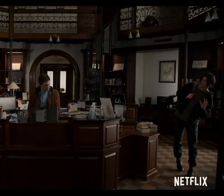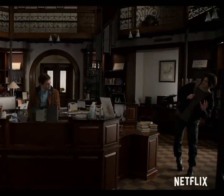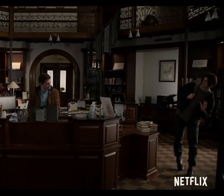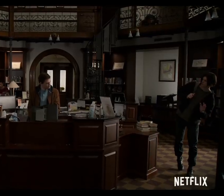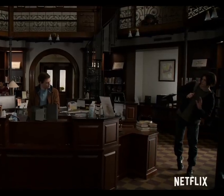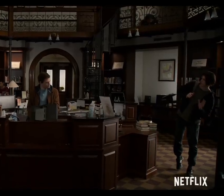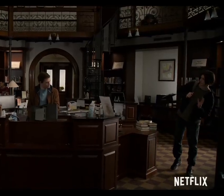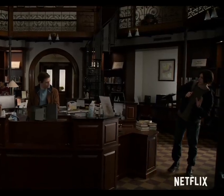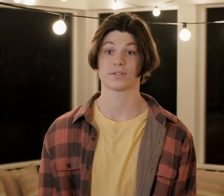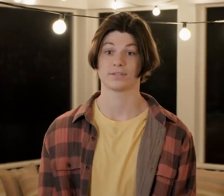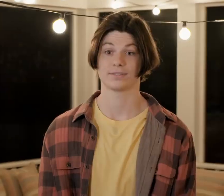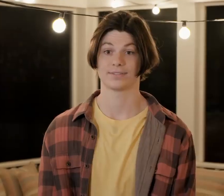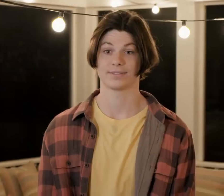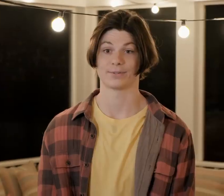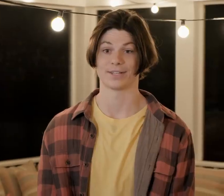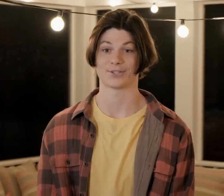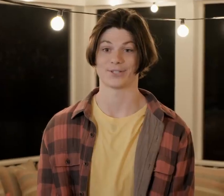I think that it evolves, the relationship.